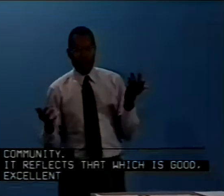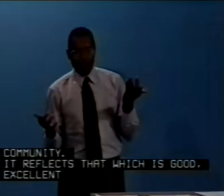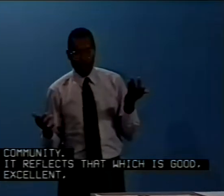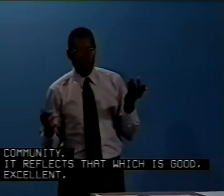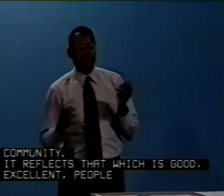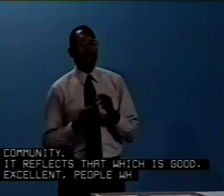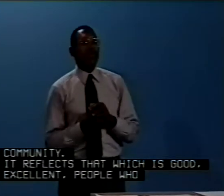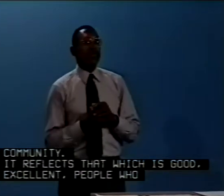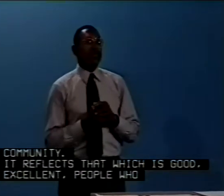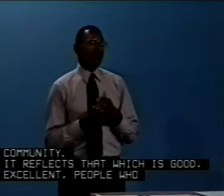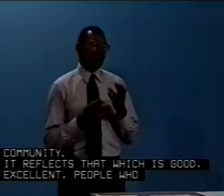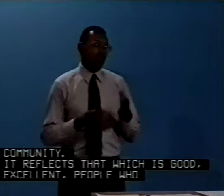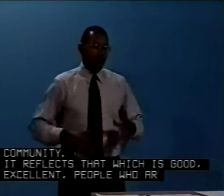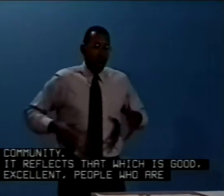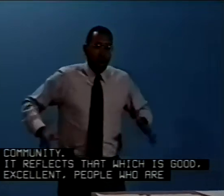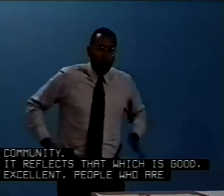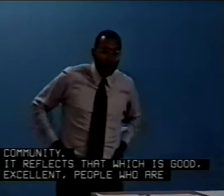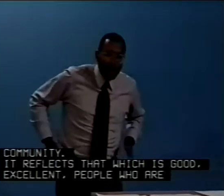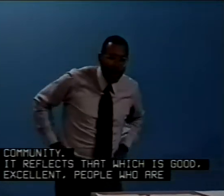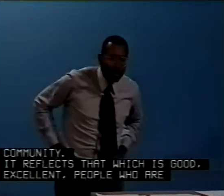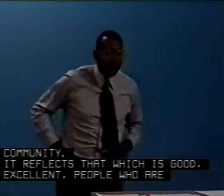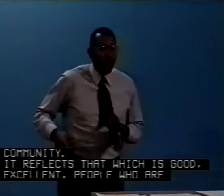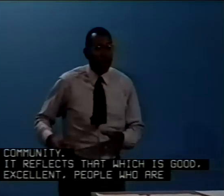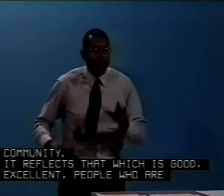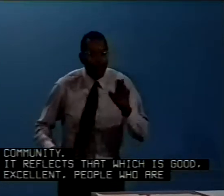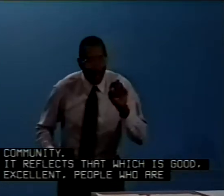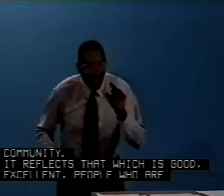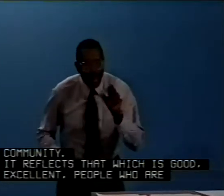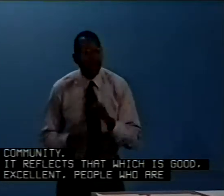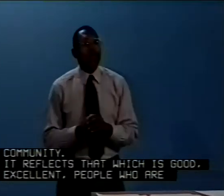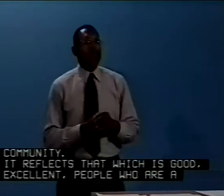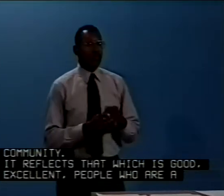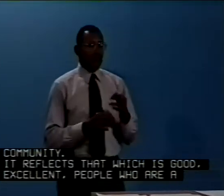little bit large, got large hips and legs,